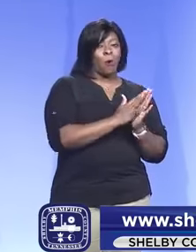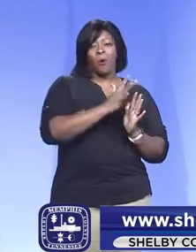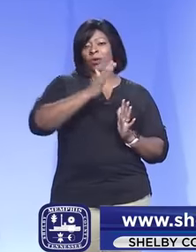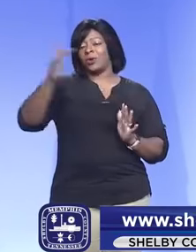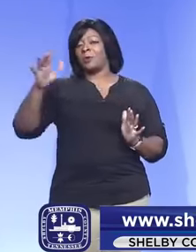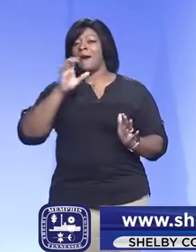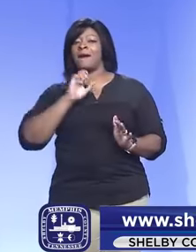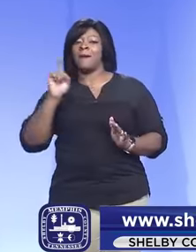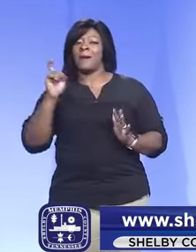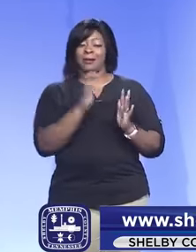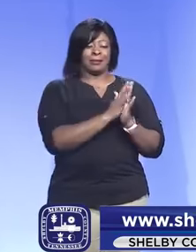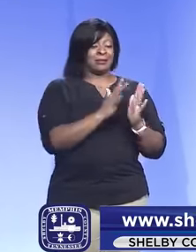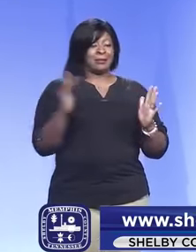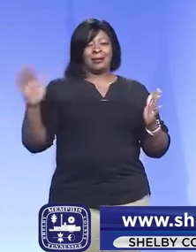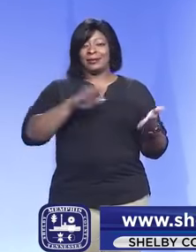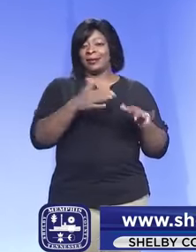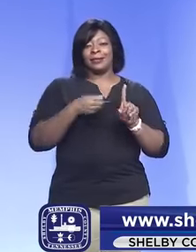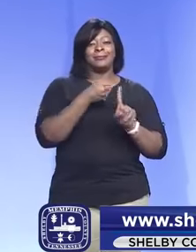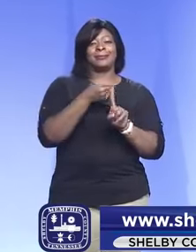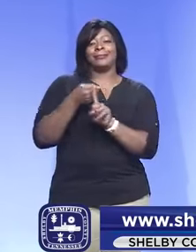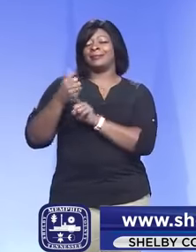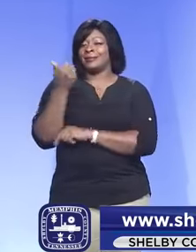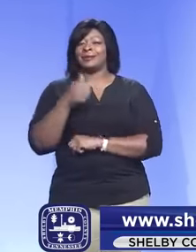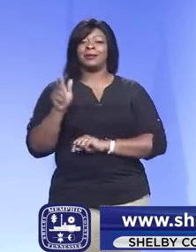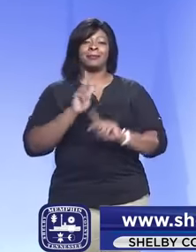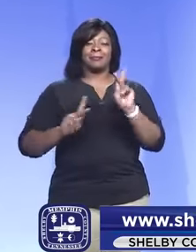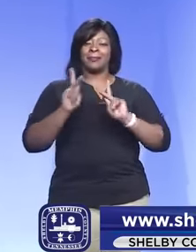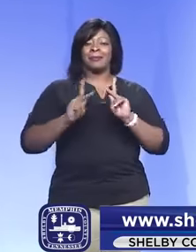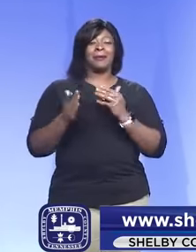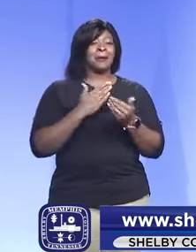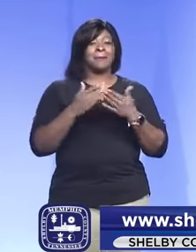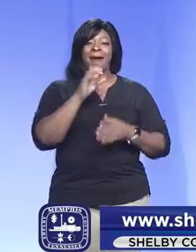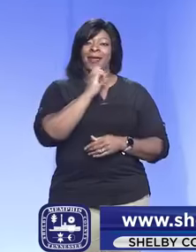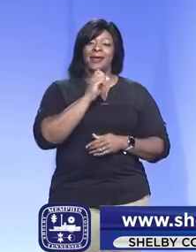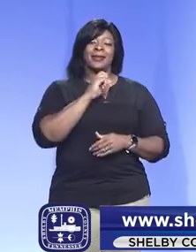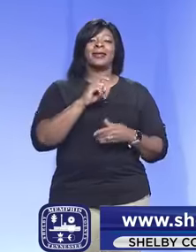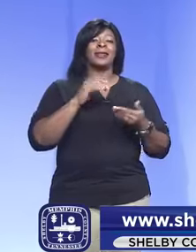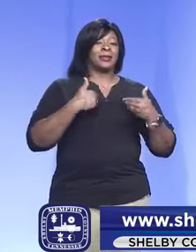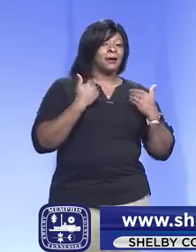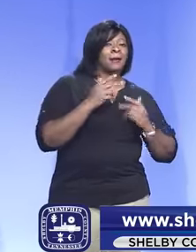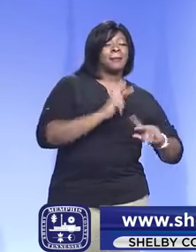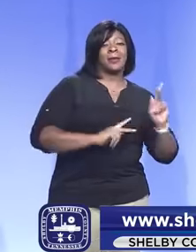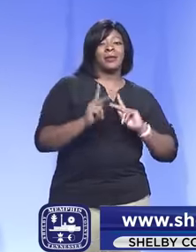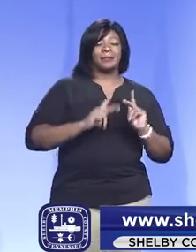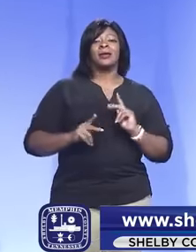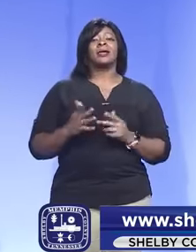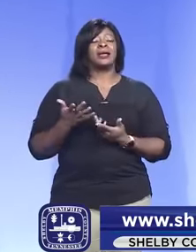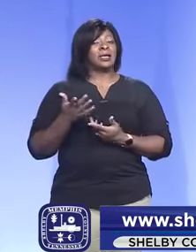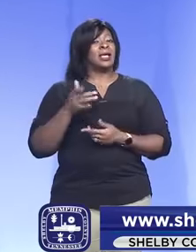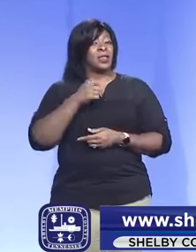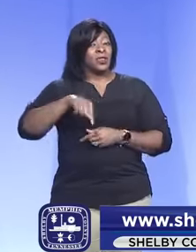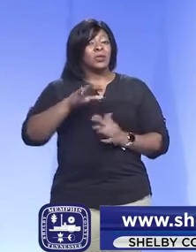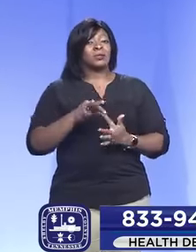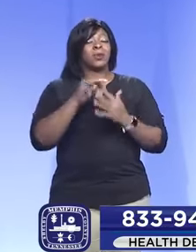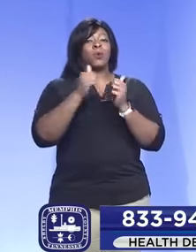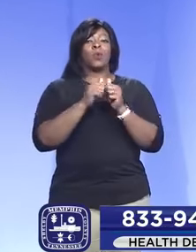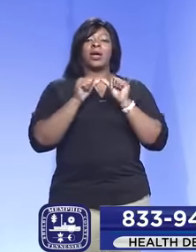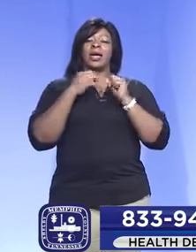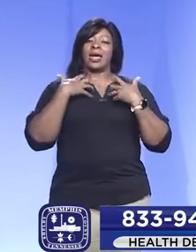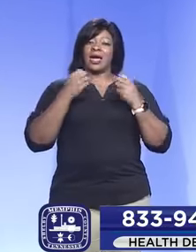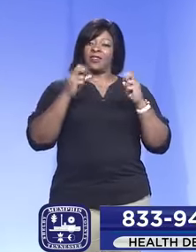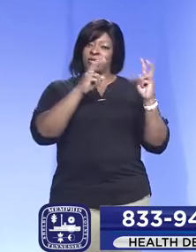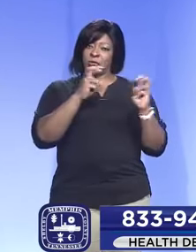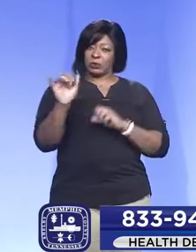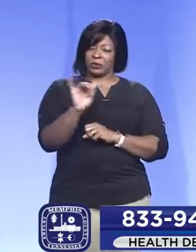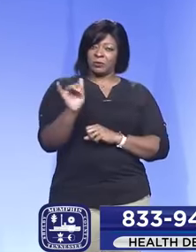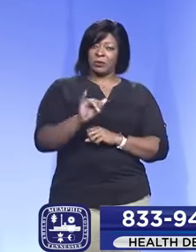as 100. So we do know that COVID can still impact the younger population, particularly those with chronic illnesses. So